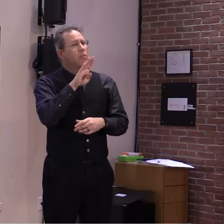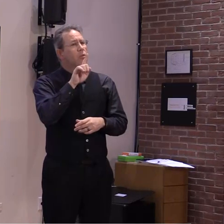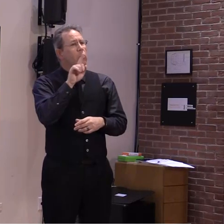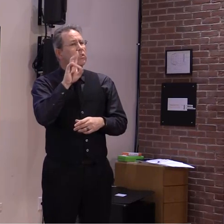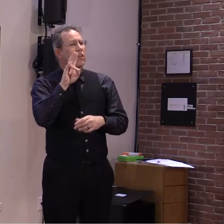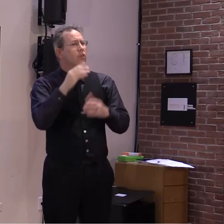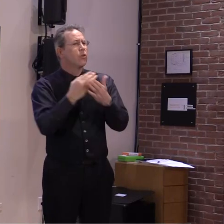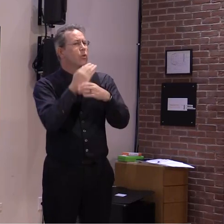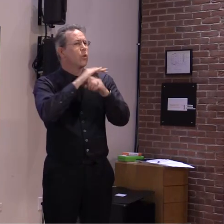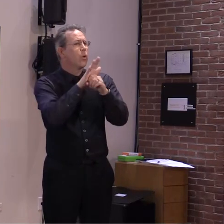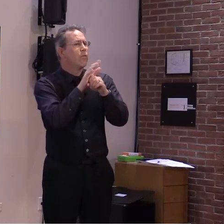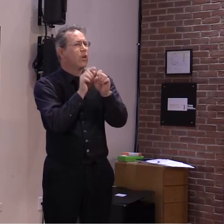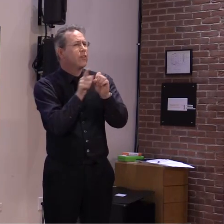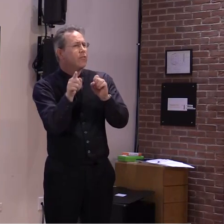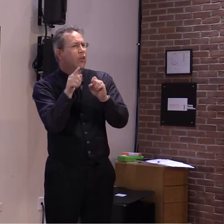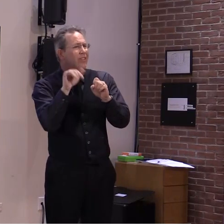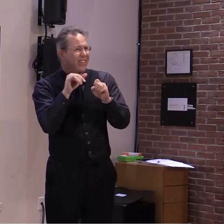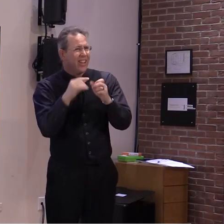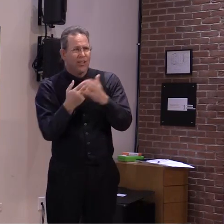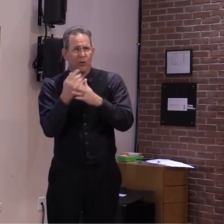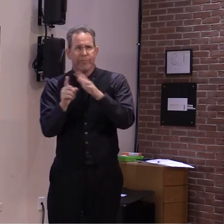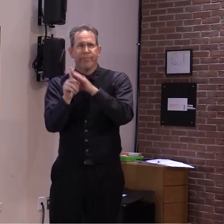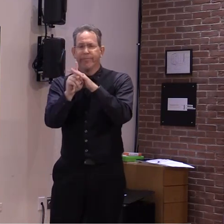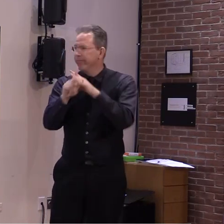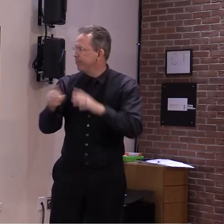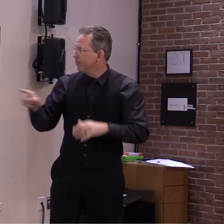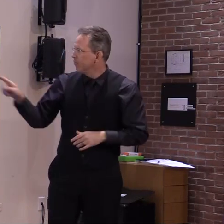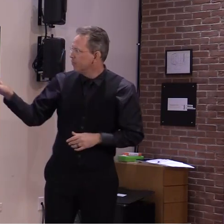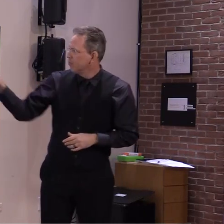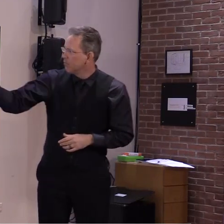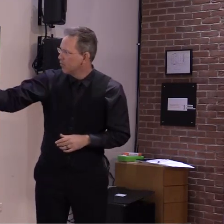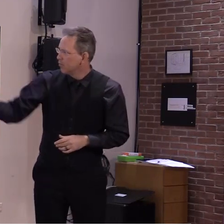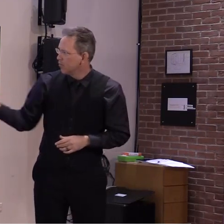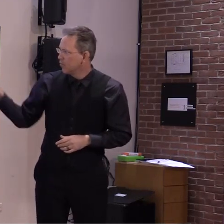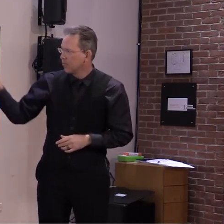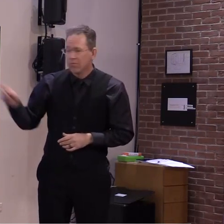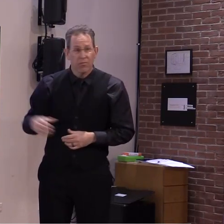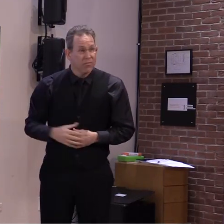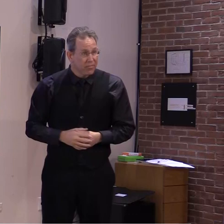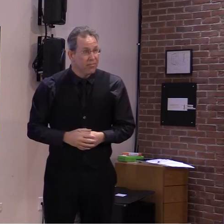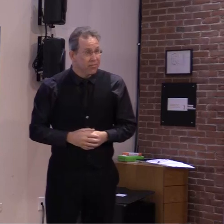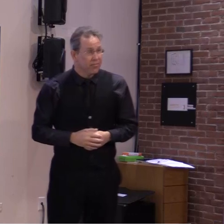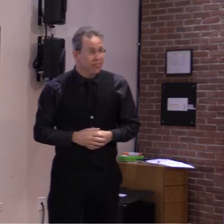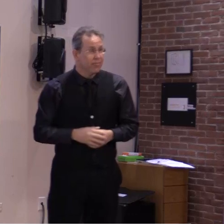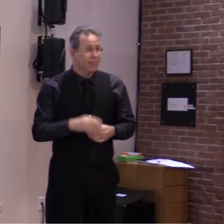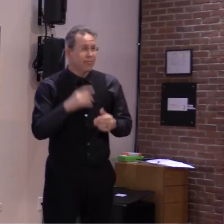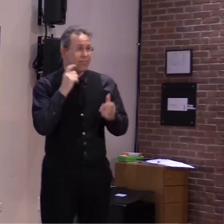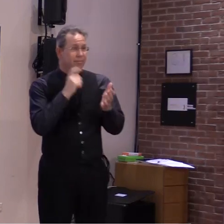the B.1.1.7 variant from the UK is being detected at greater